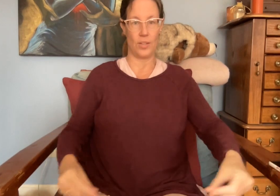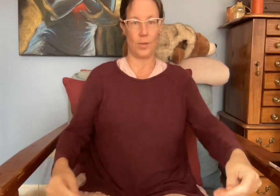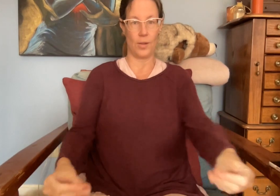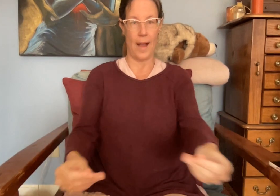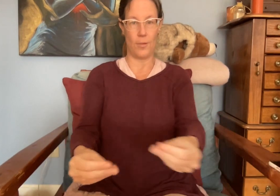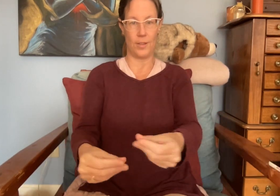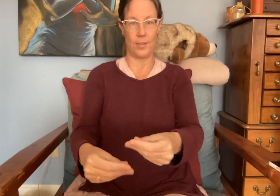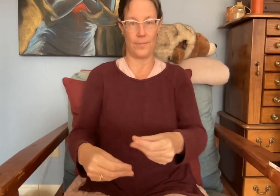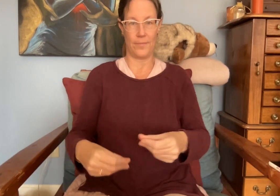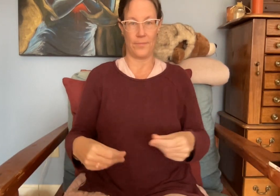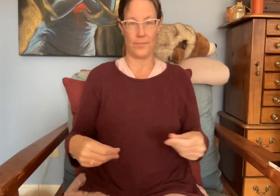the ground.